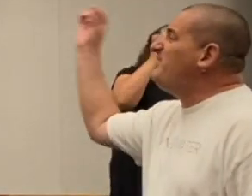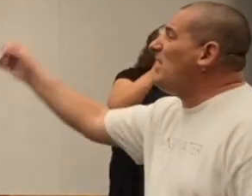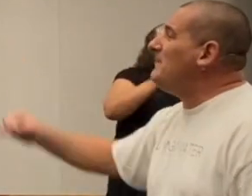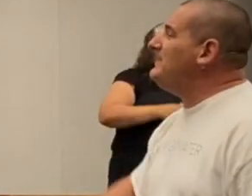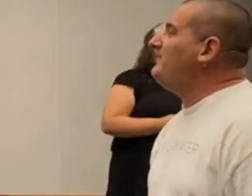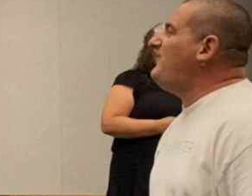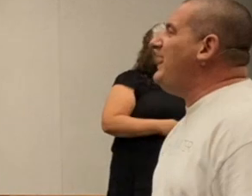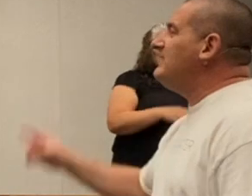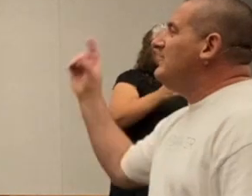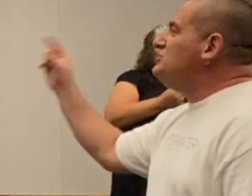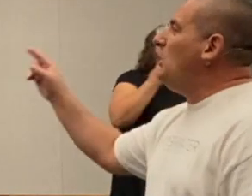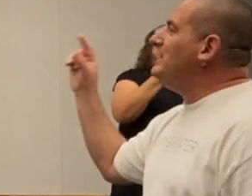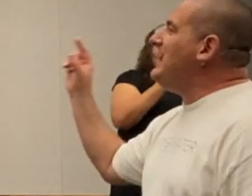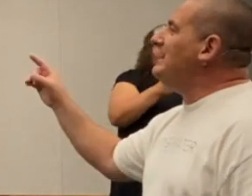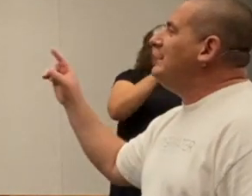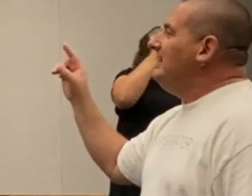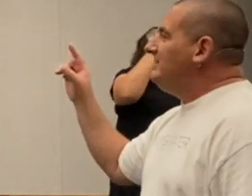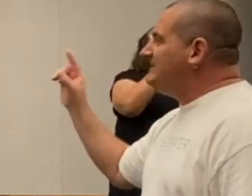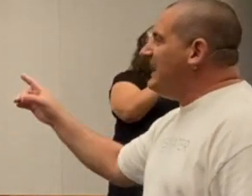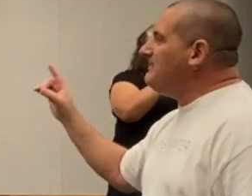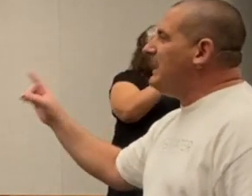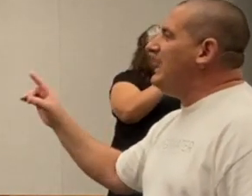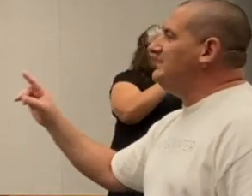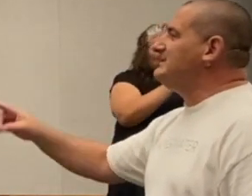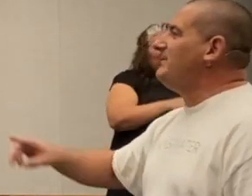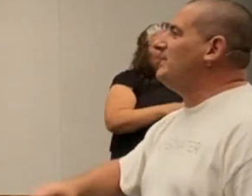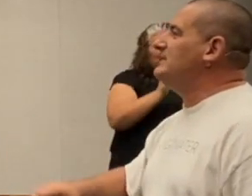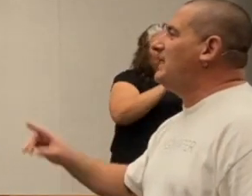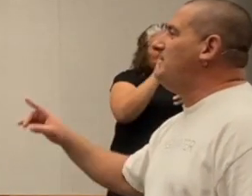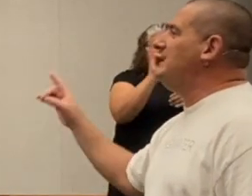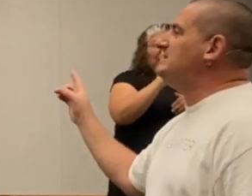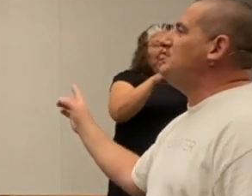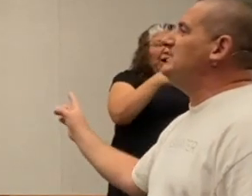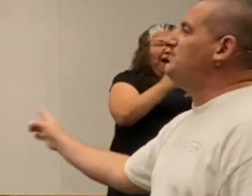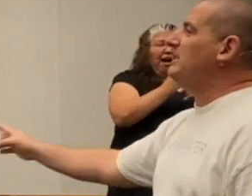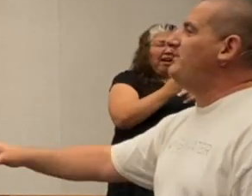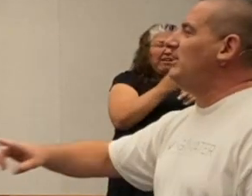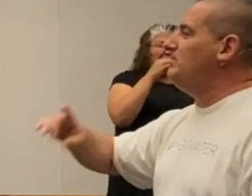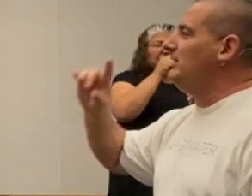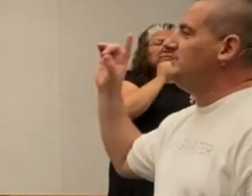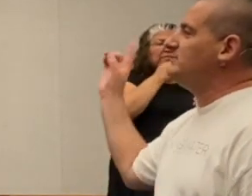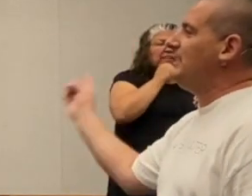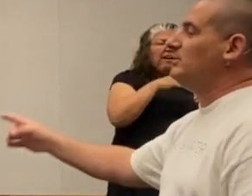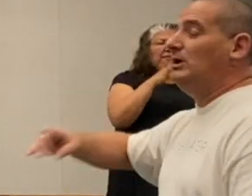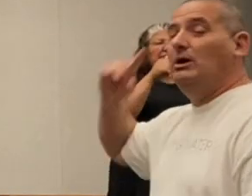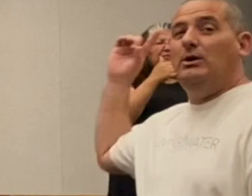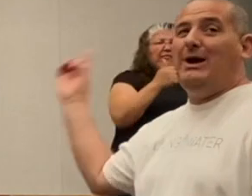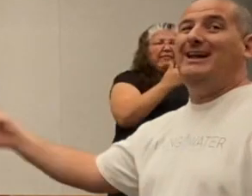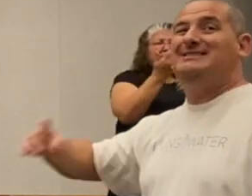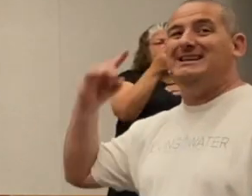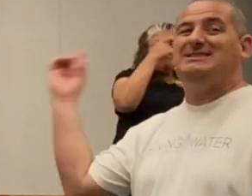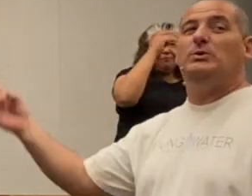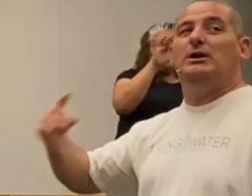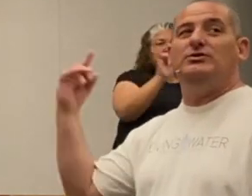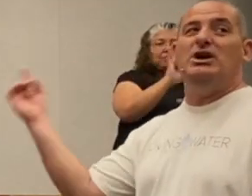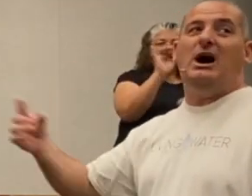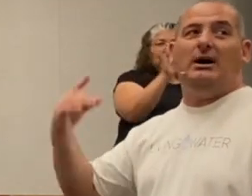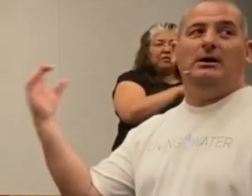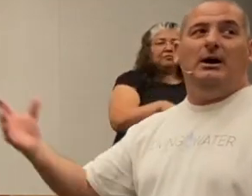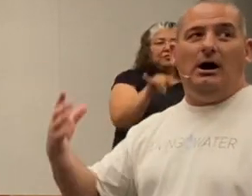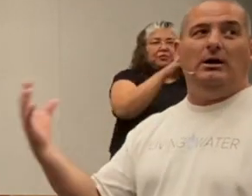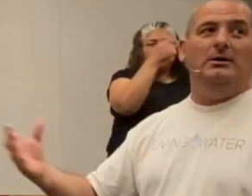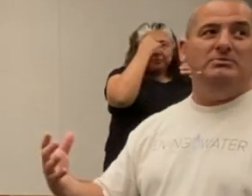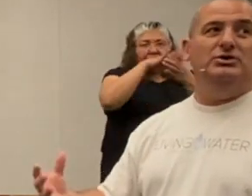be firm in the faith, knowing that same kind of suffering are being experienced by your fellow believers throughout the world, right? It says that we are